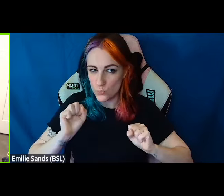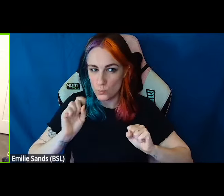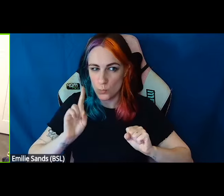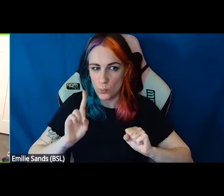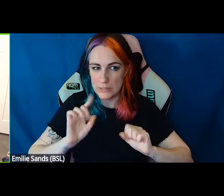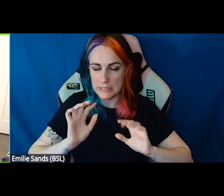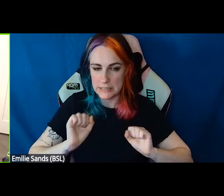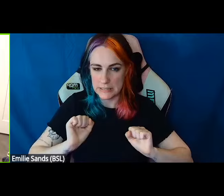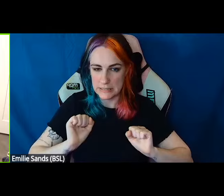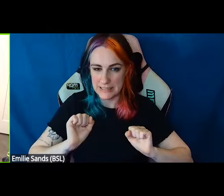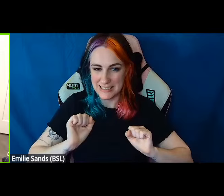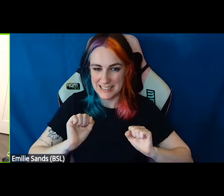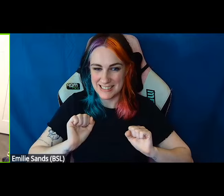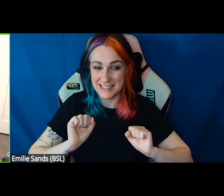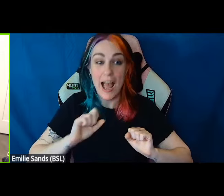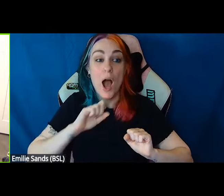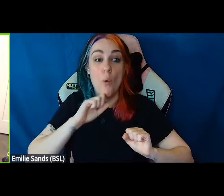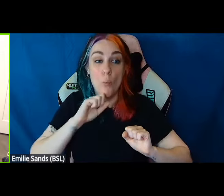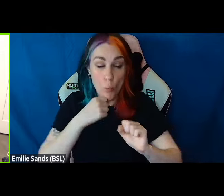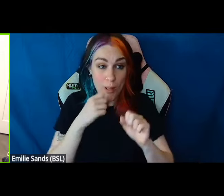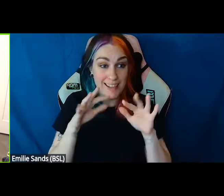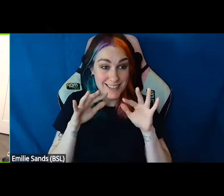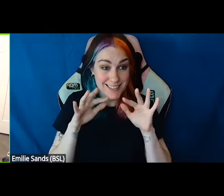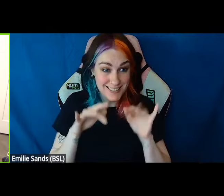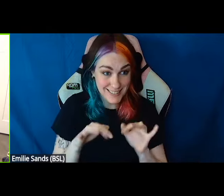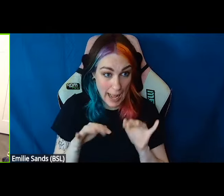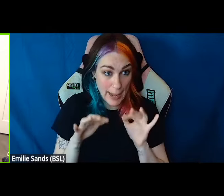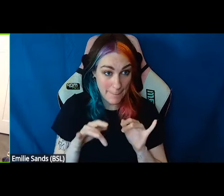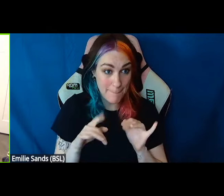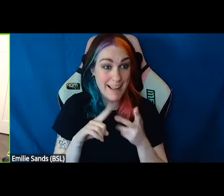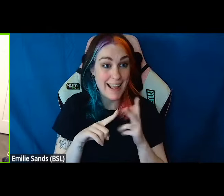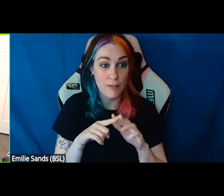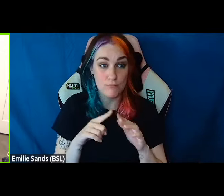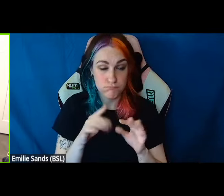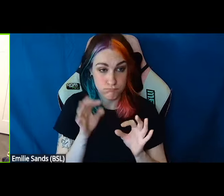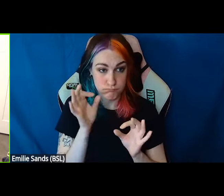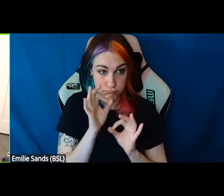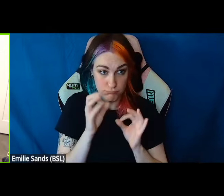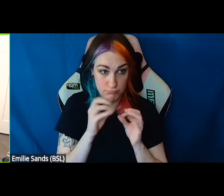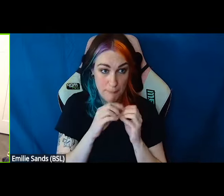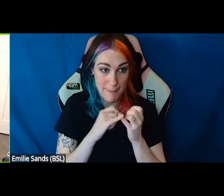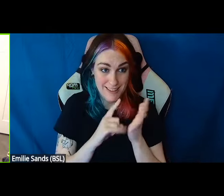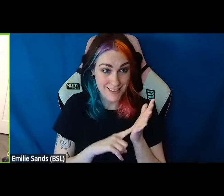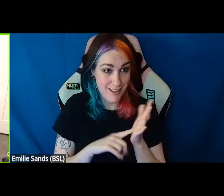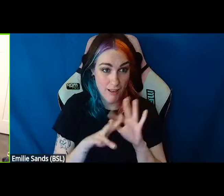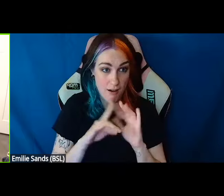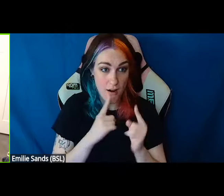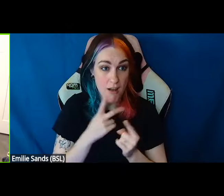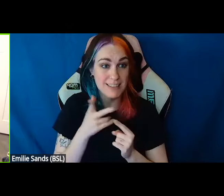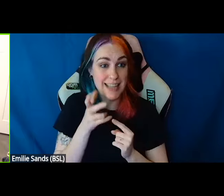And I will type this in the chat for those who don't know BSL but can't hear me.